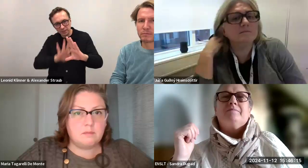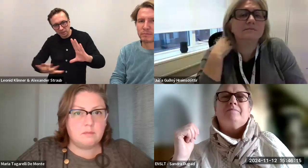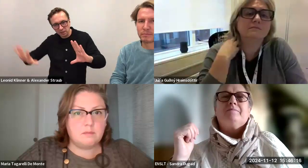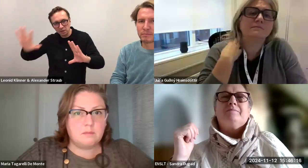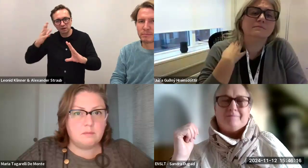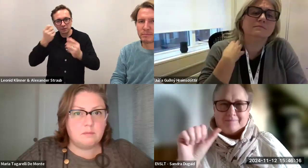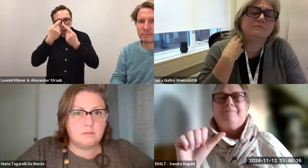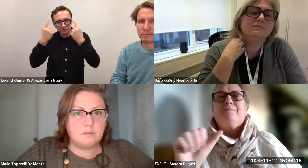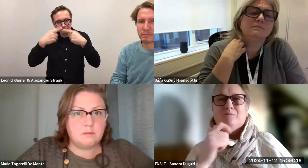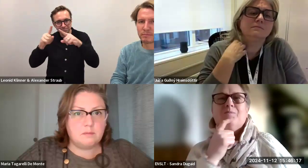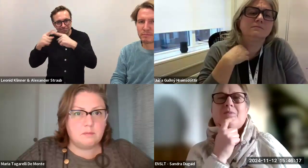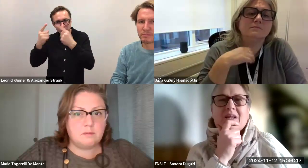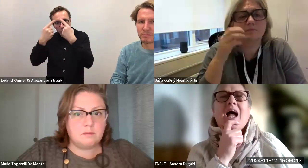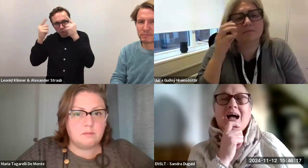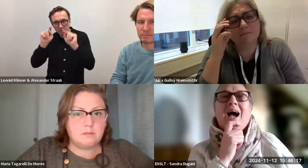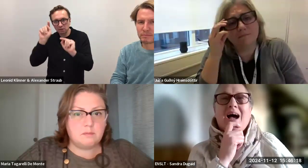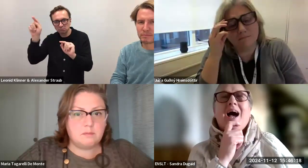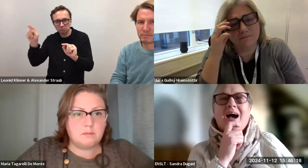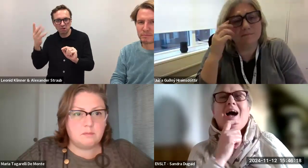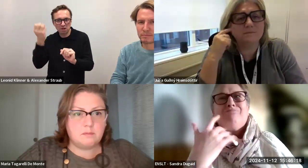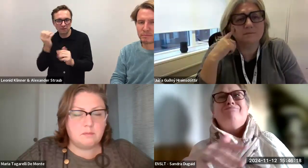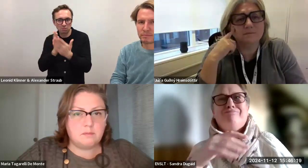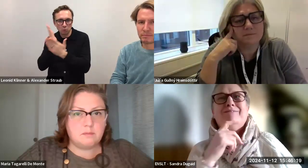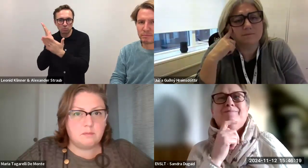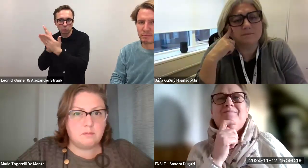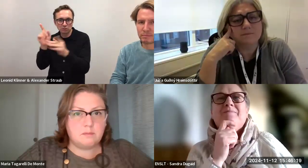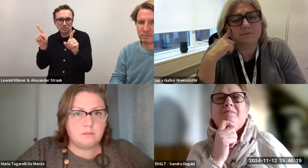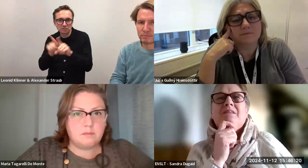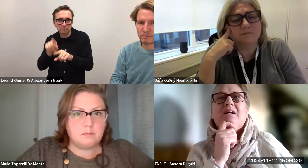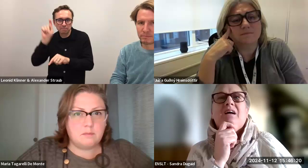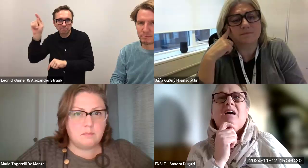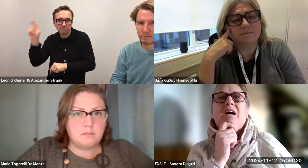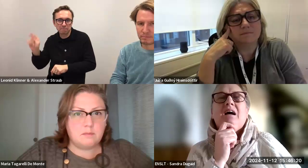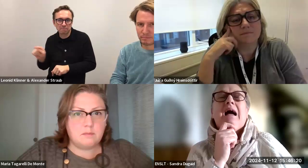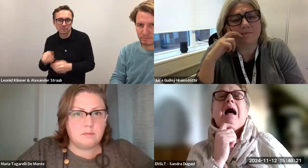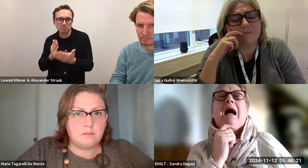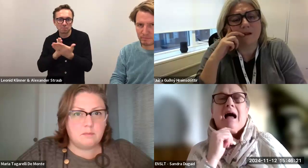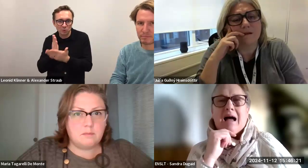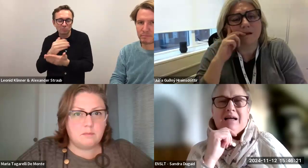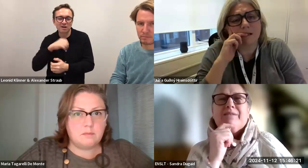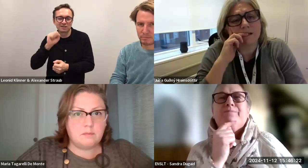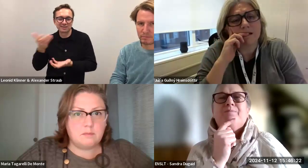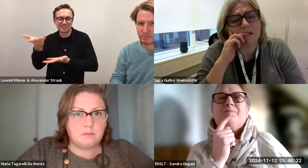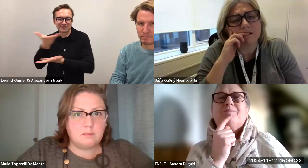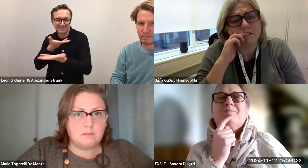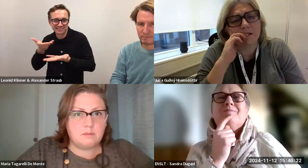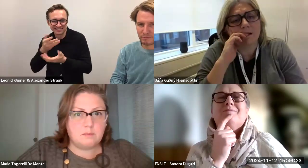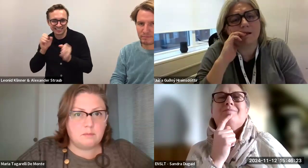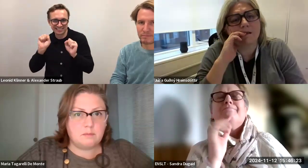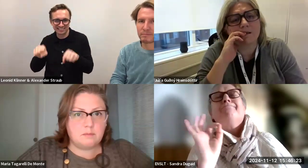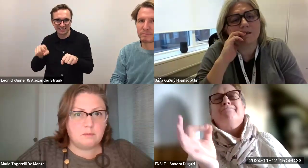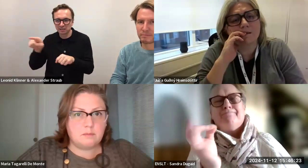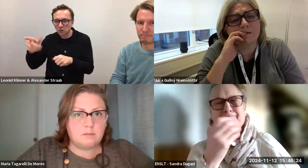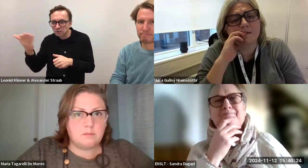chose Moodle because here in Germany, many universities use Moodle. So then there is